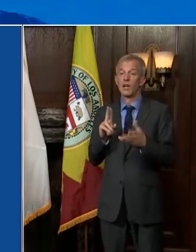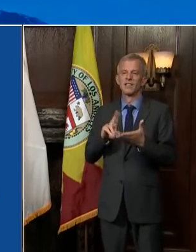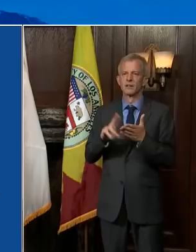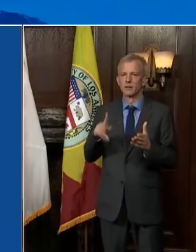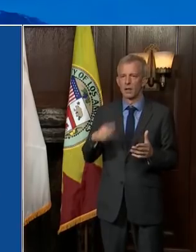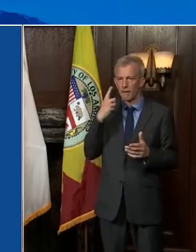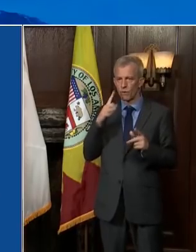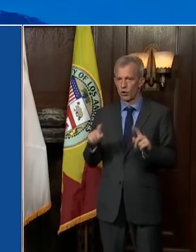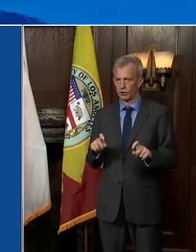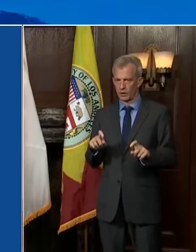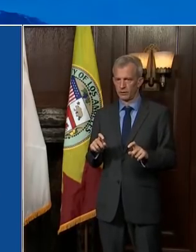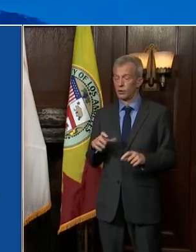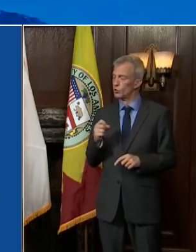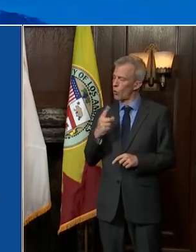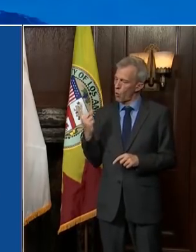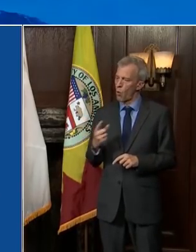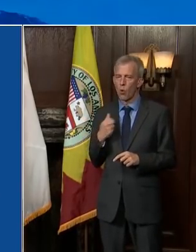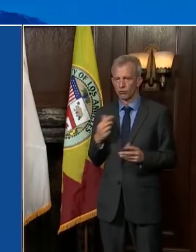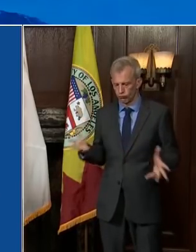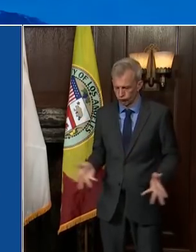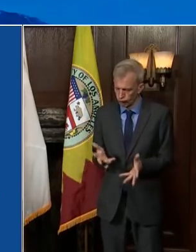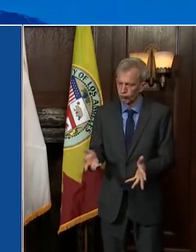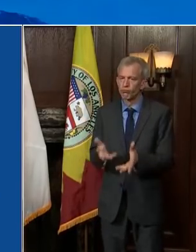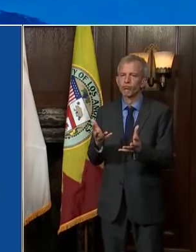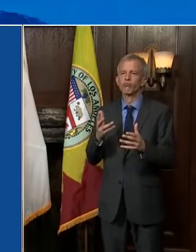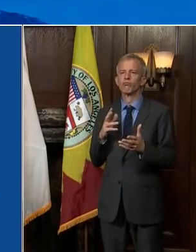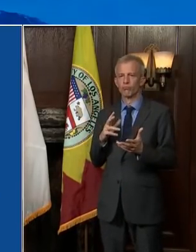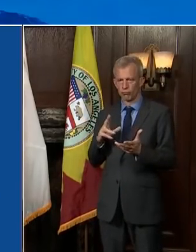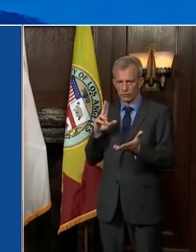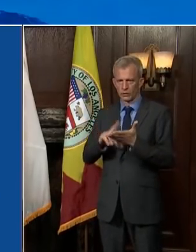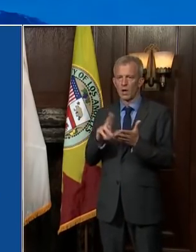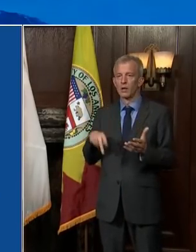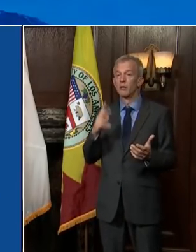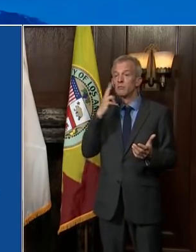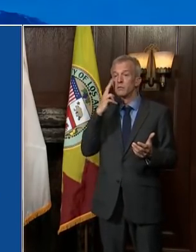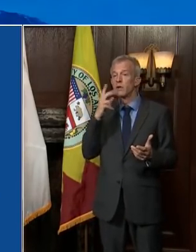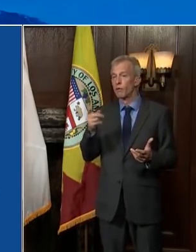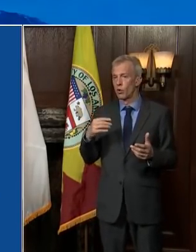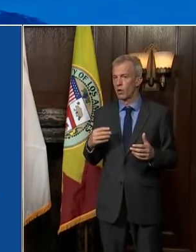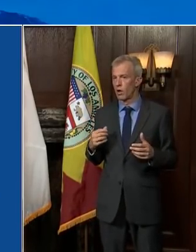I encourage you to sign up or see if you are eligible. Go to